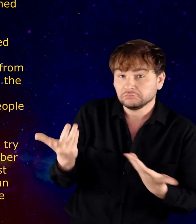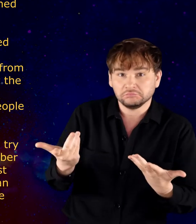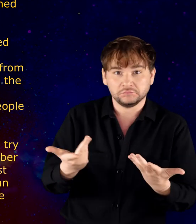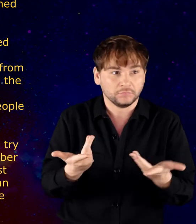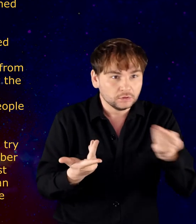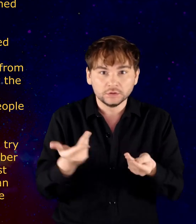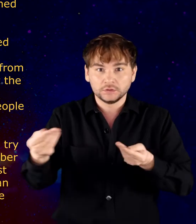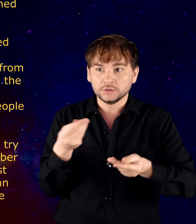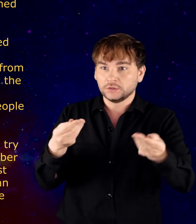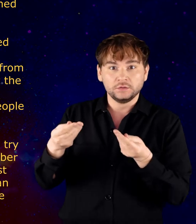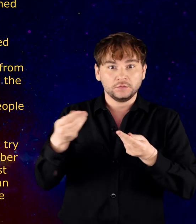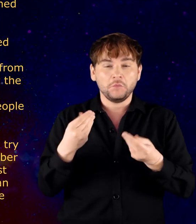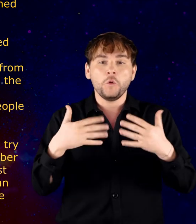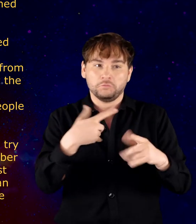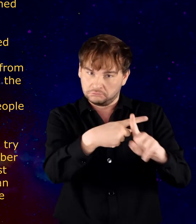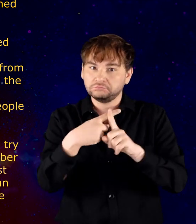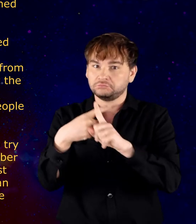So it was a very impressive response,